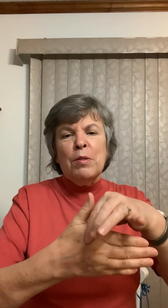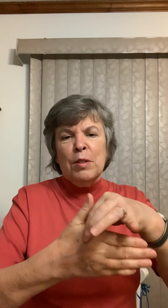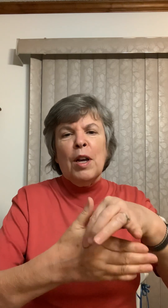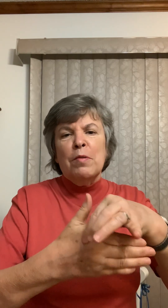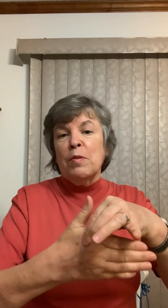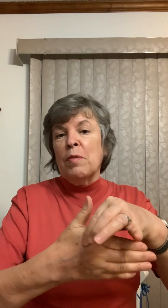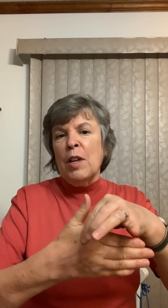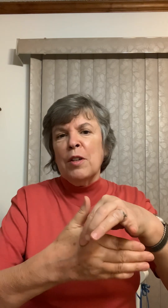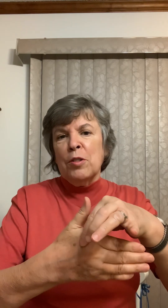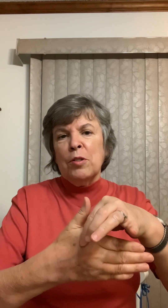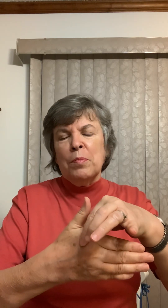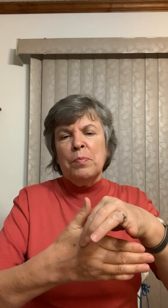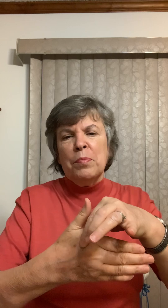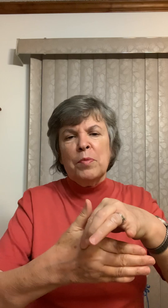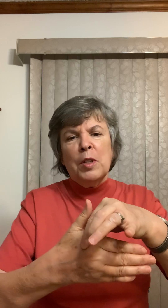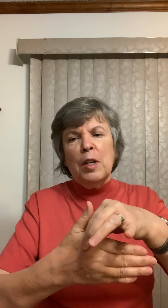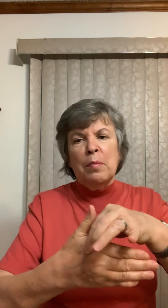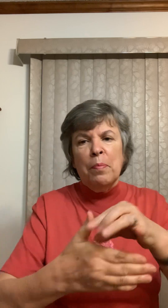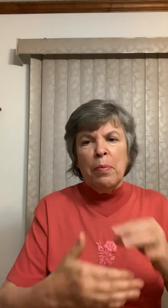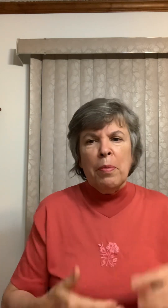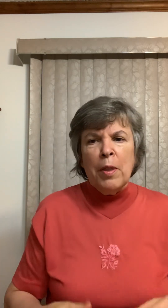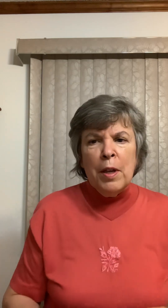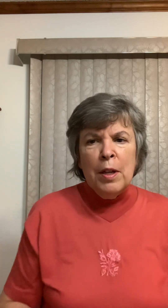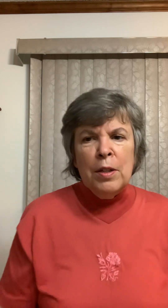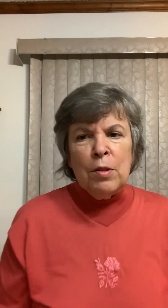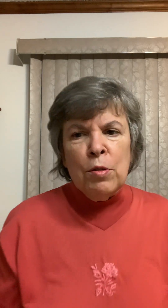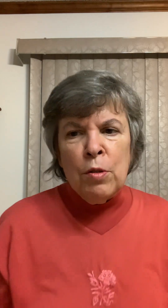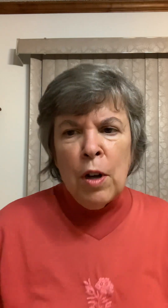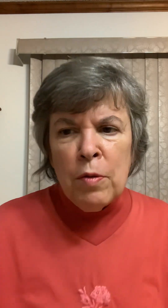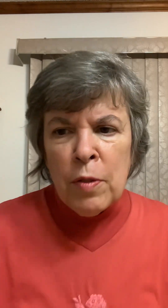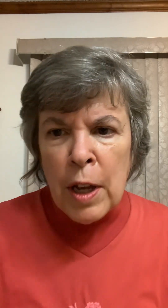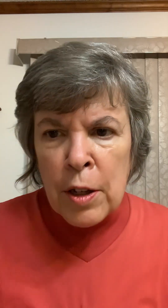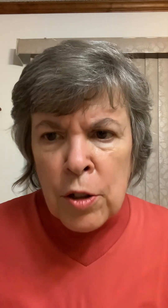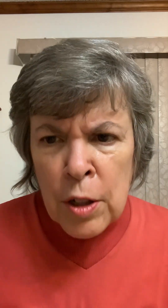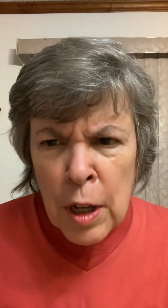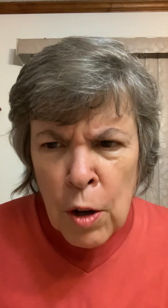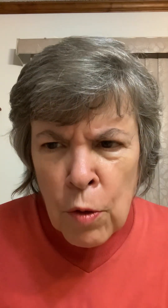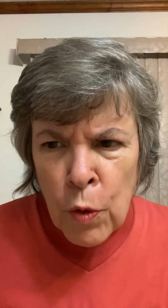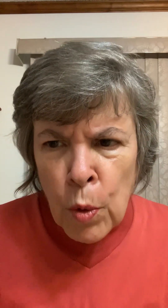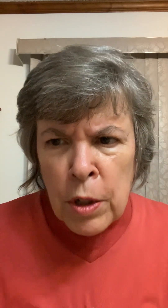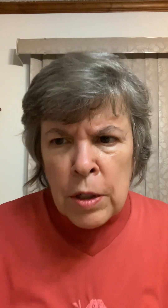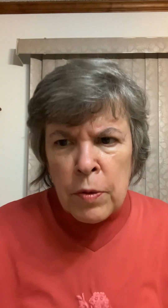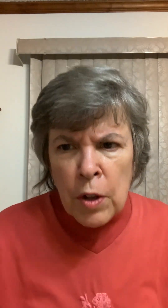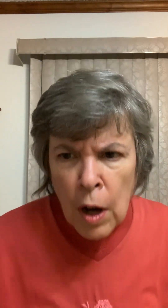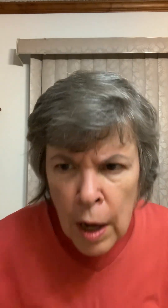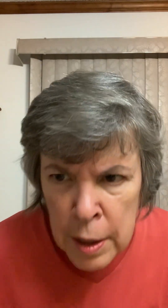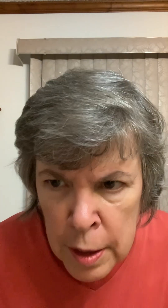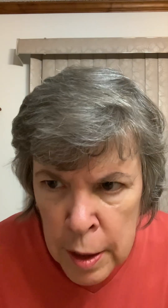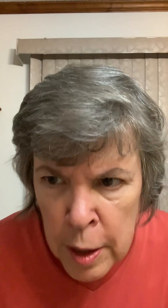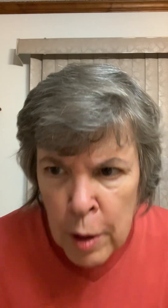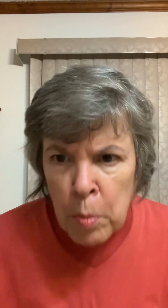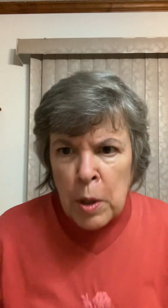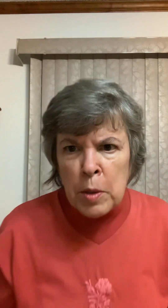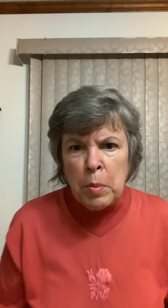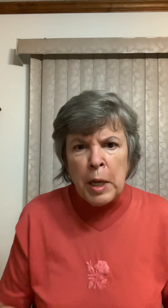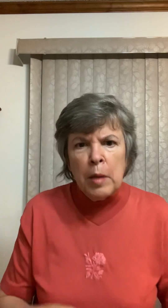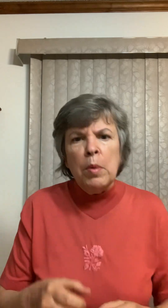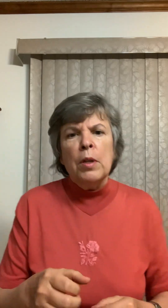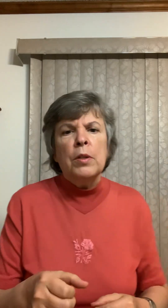sign for flesh. Okay, so took on flesh, fullness of God in helpless babe.